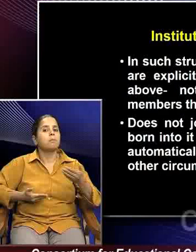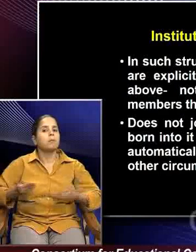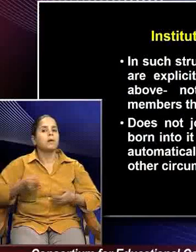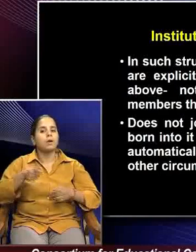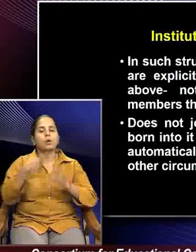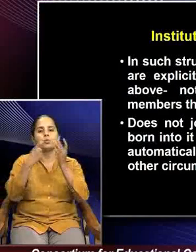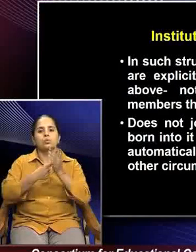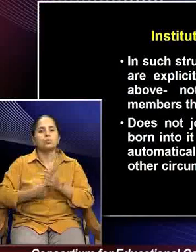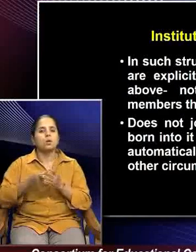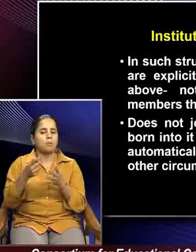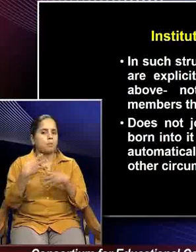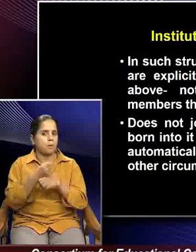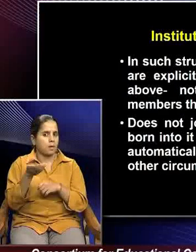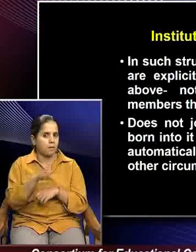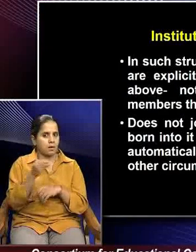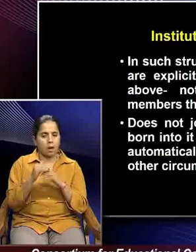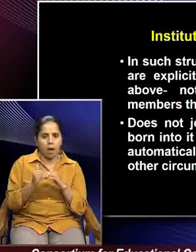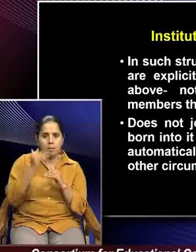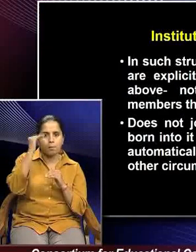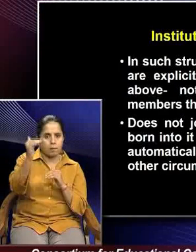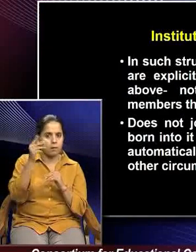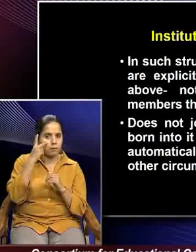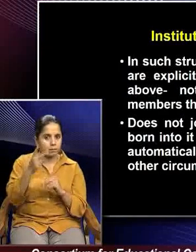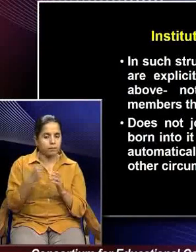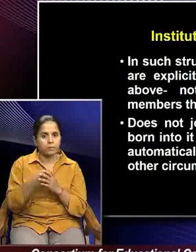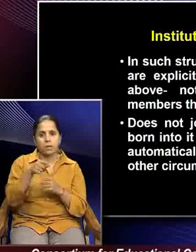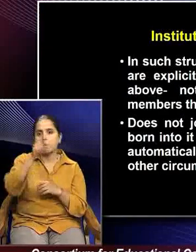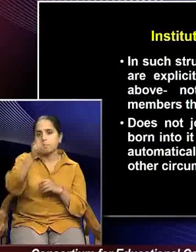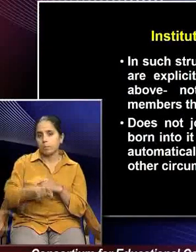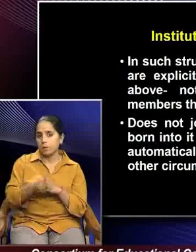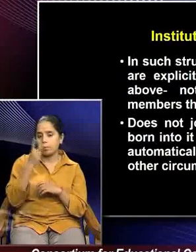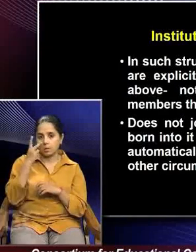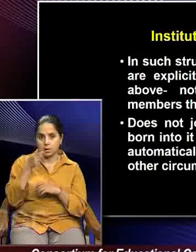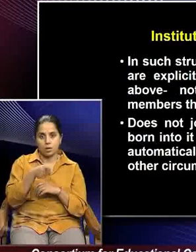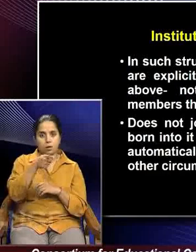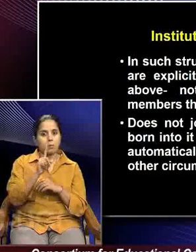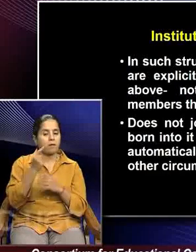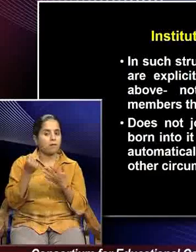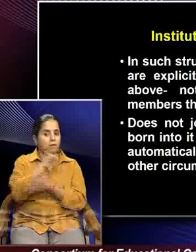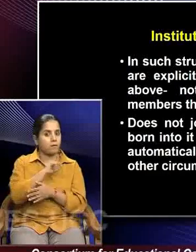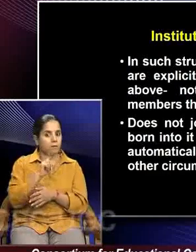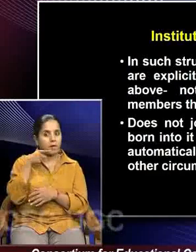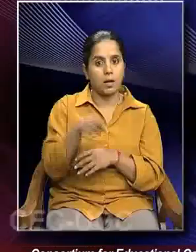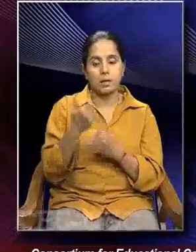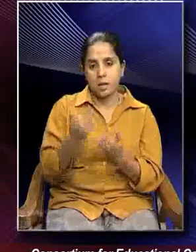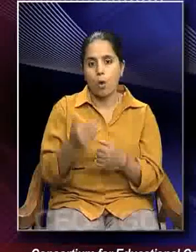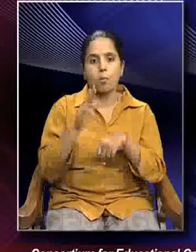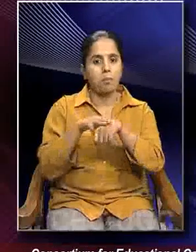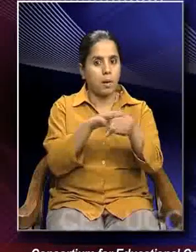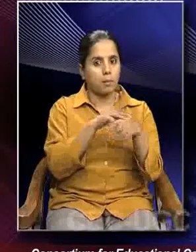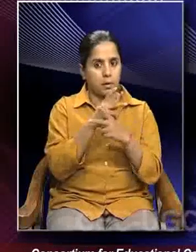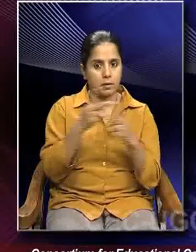been created from above, that is individual or prior to the current members. So,